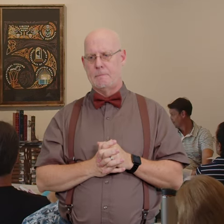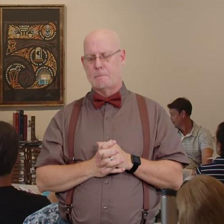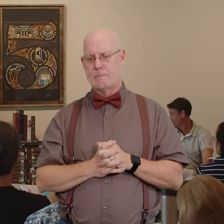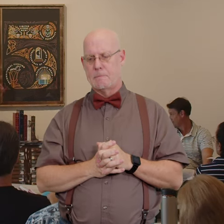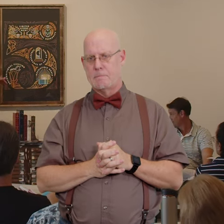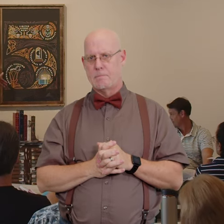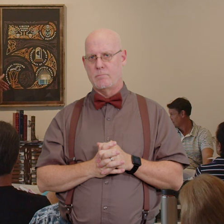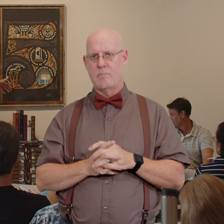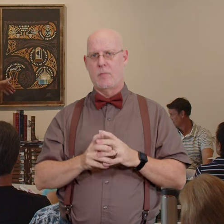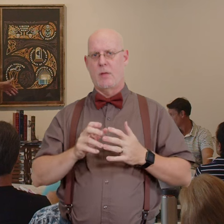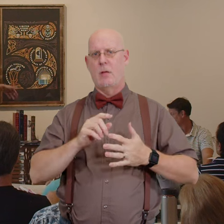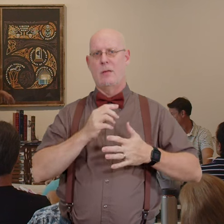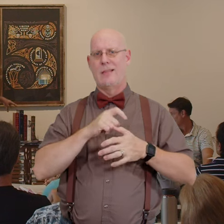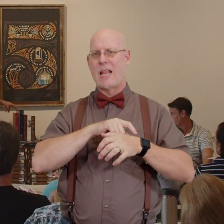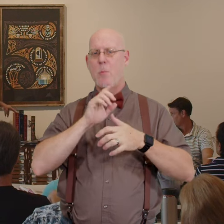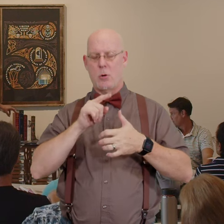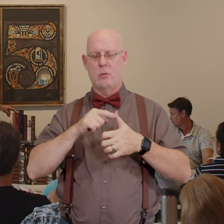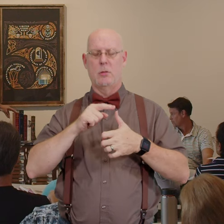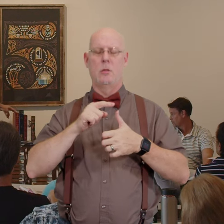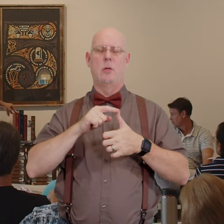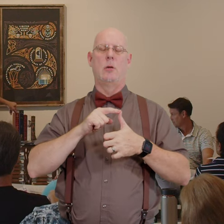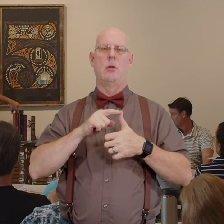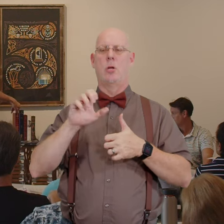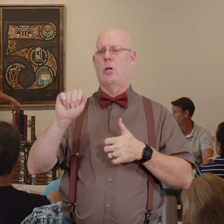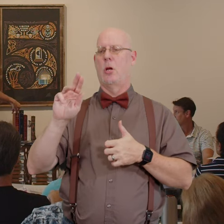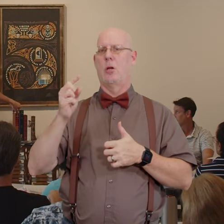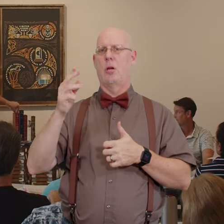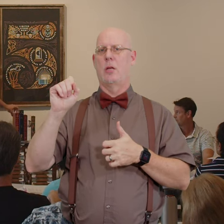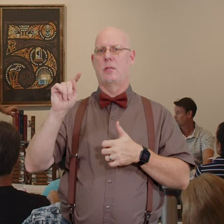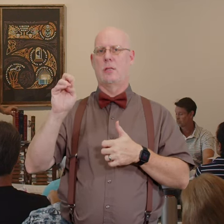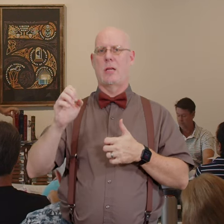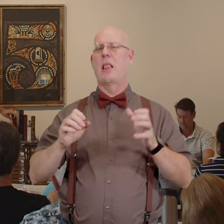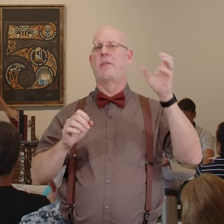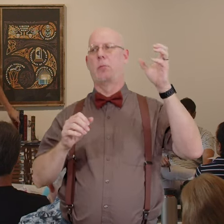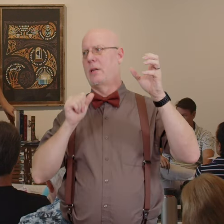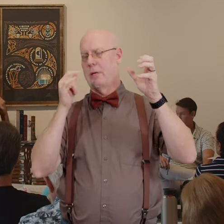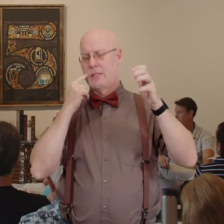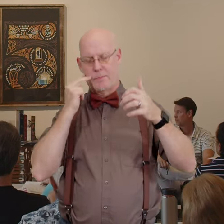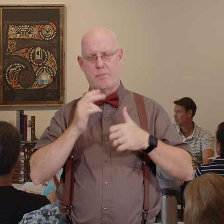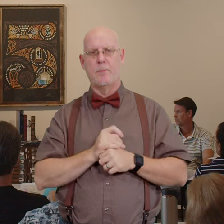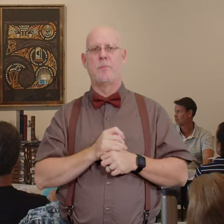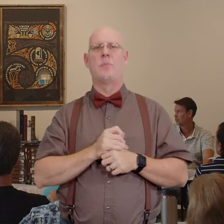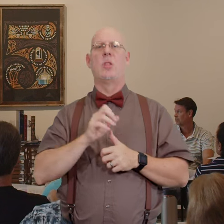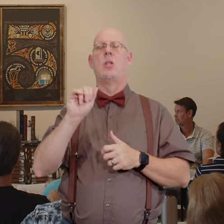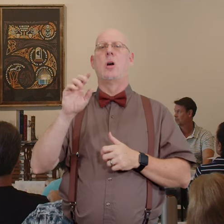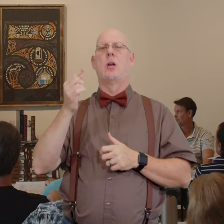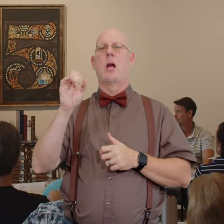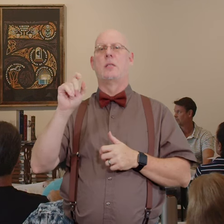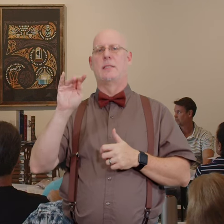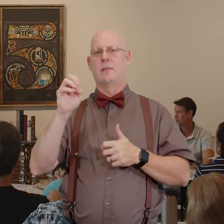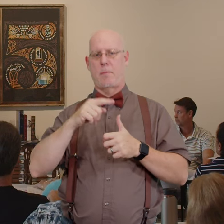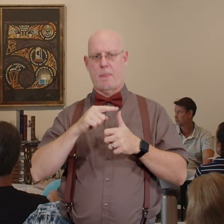okay? I've got, they're gonna be in chronological order. So this is the works of St. Augustine. Sorry, I'll lift it up because not everybody can see this. Works of